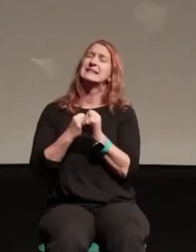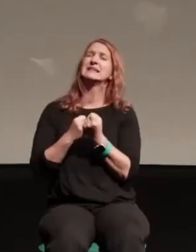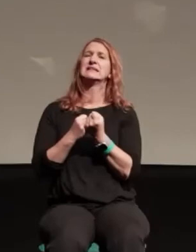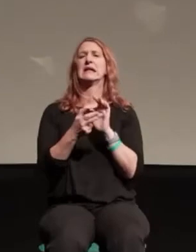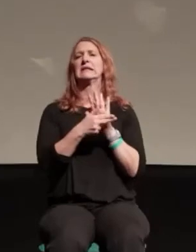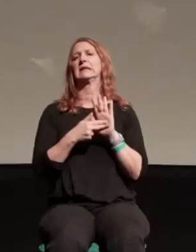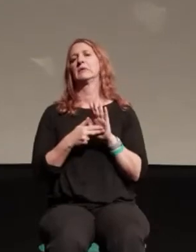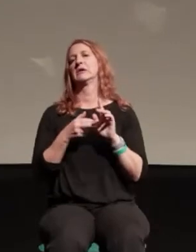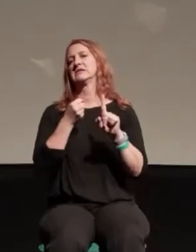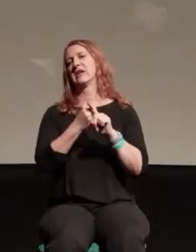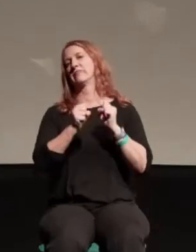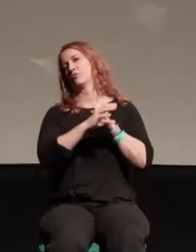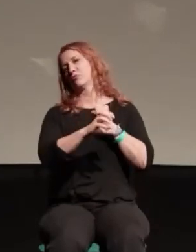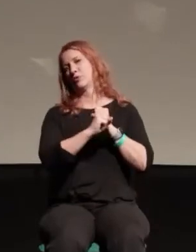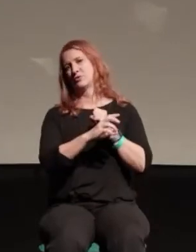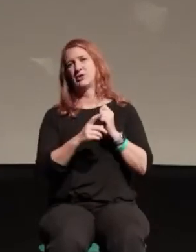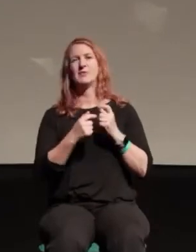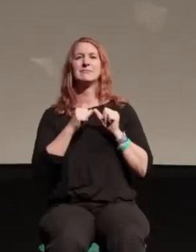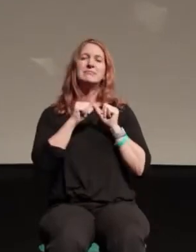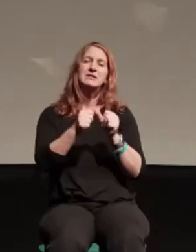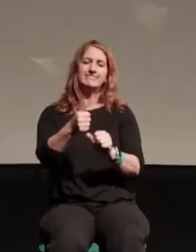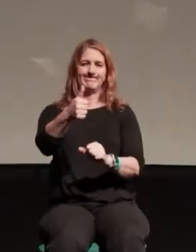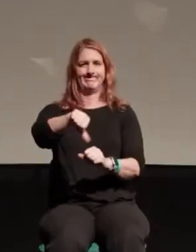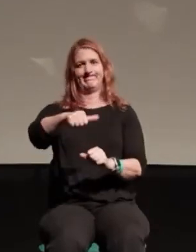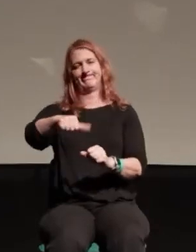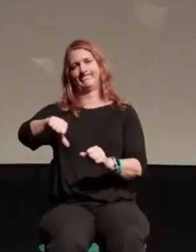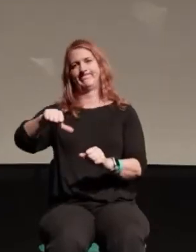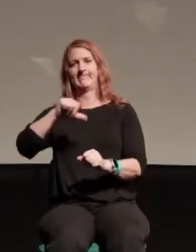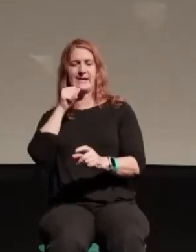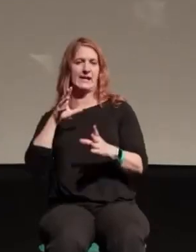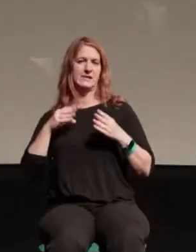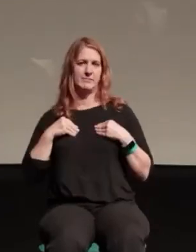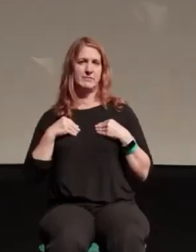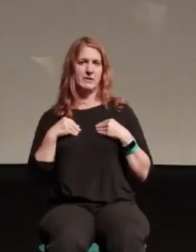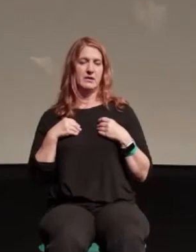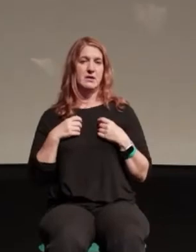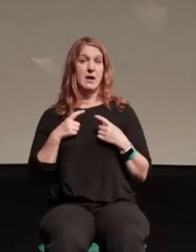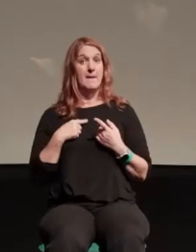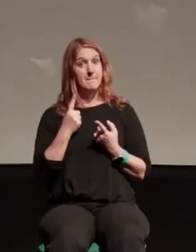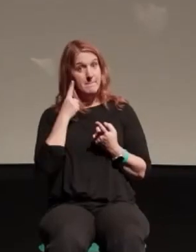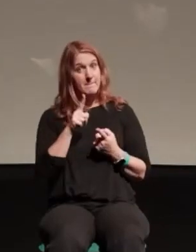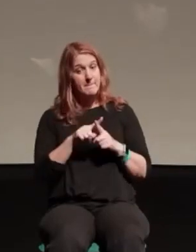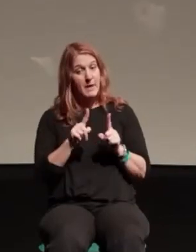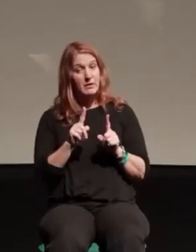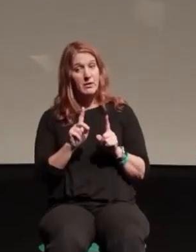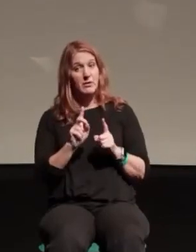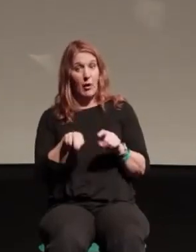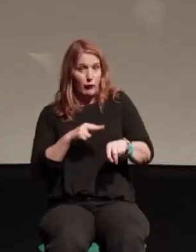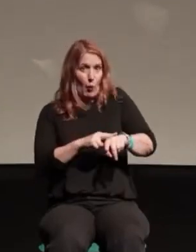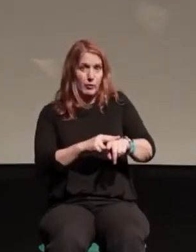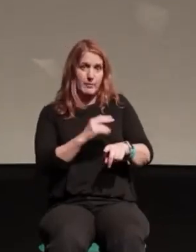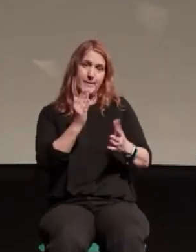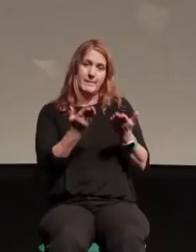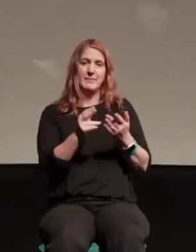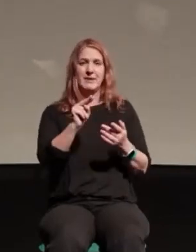self-promotional films that we will continue to not accept, but you can certainly take those to Netflix and Hulu and they